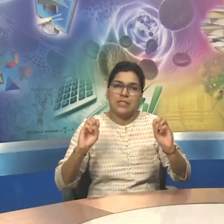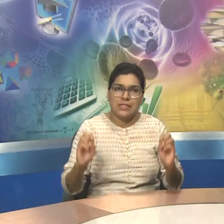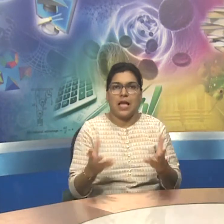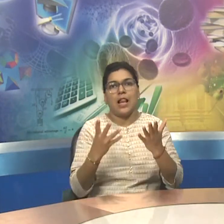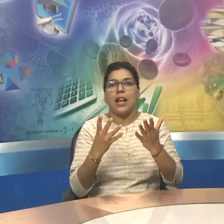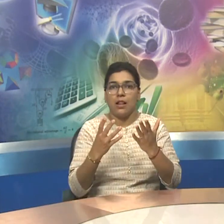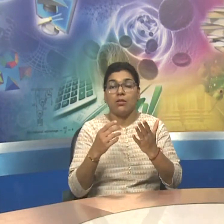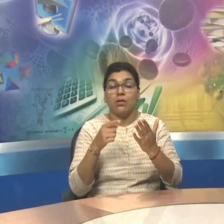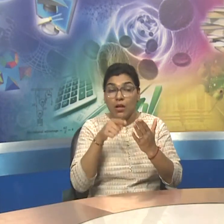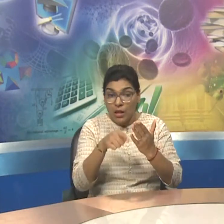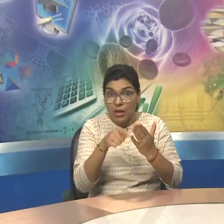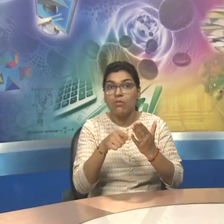science